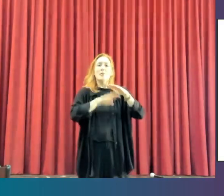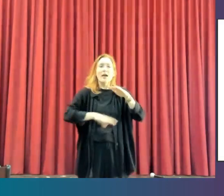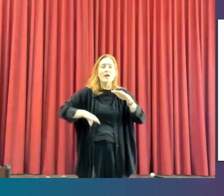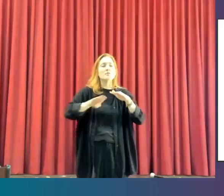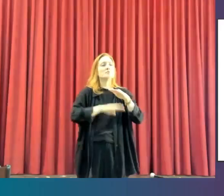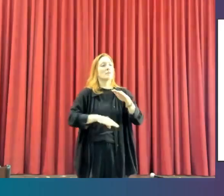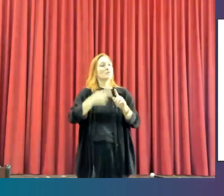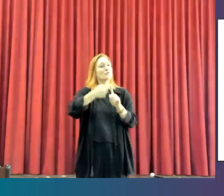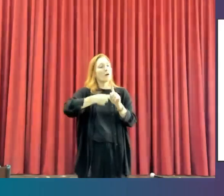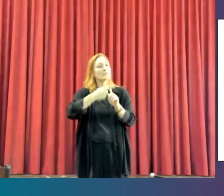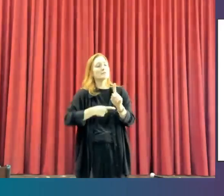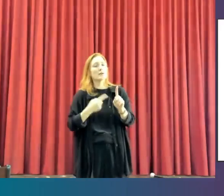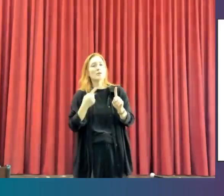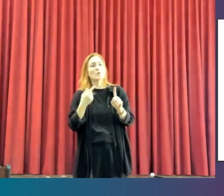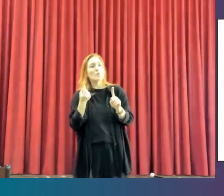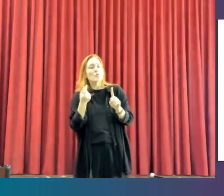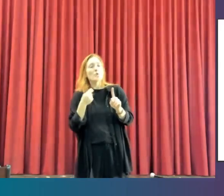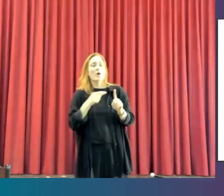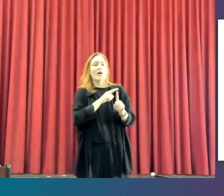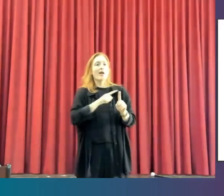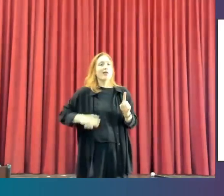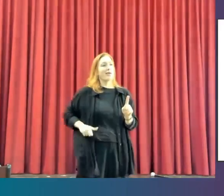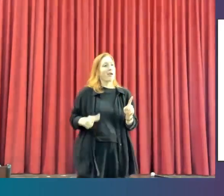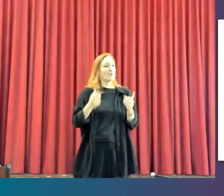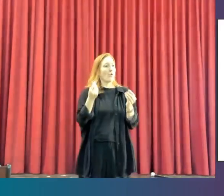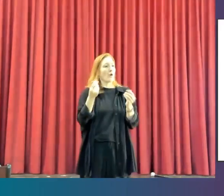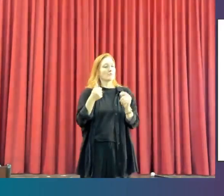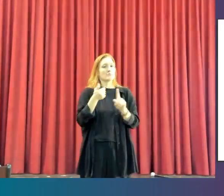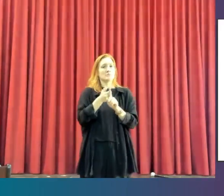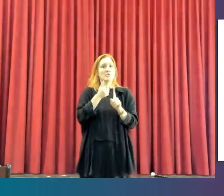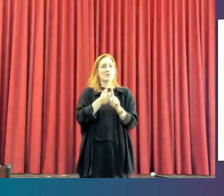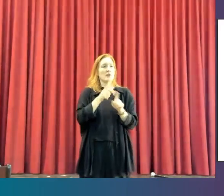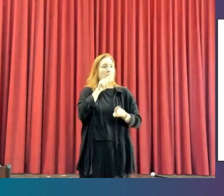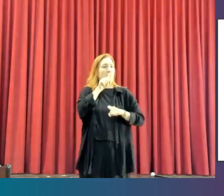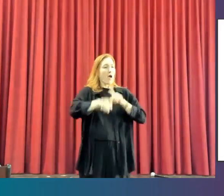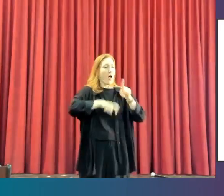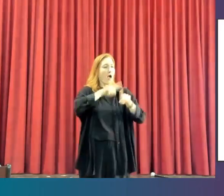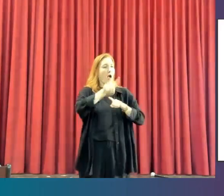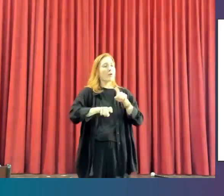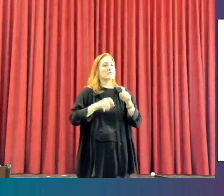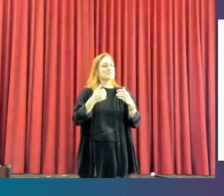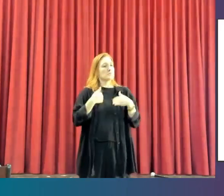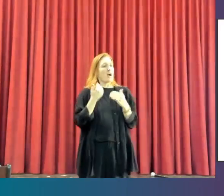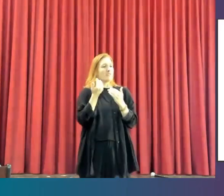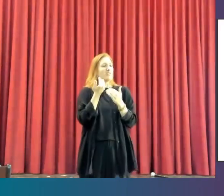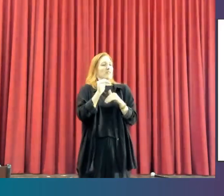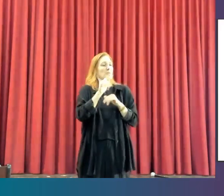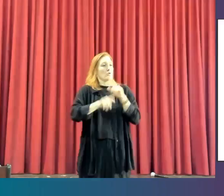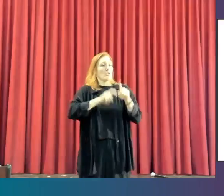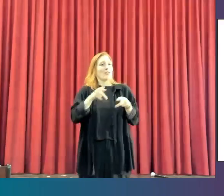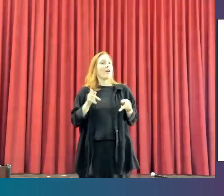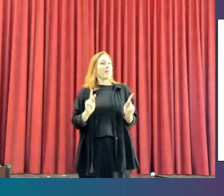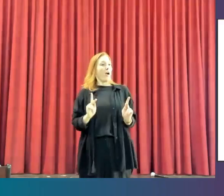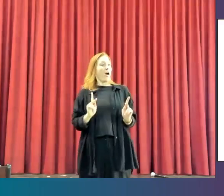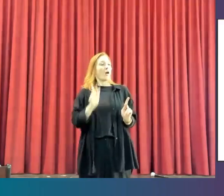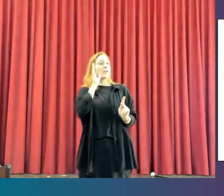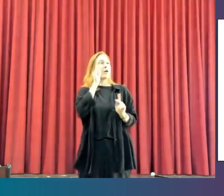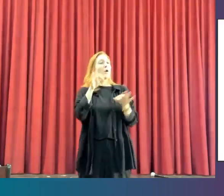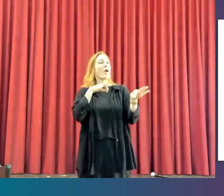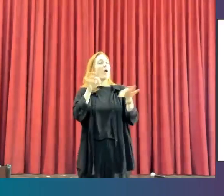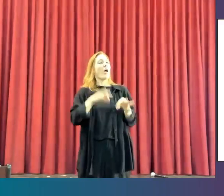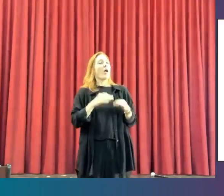you're renting, what landlords can ask you about when they're screening, and a ton of helpful resources.